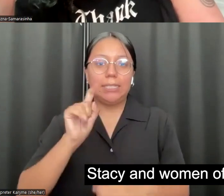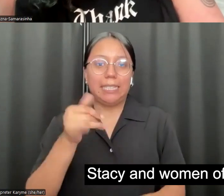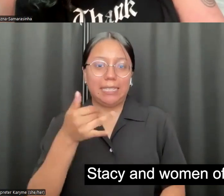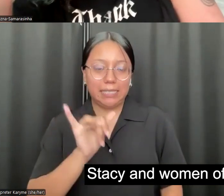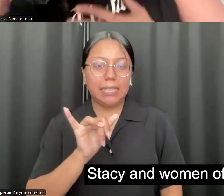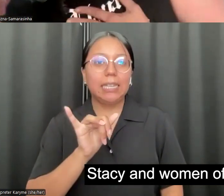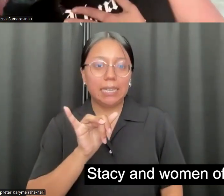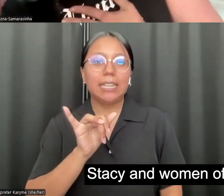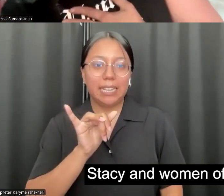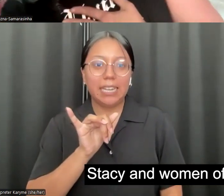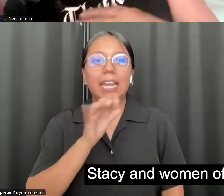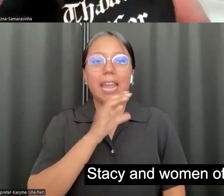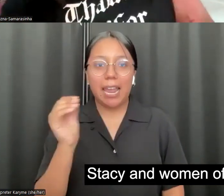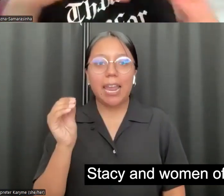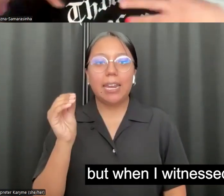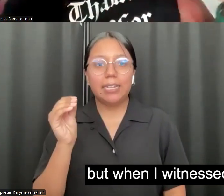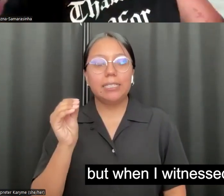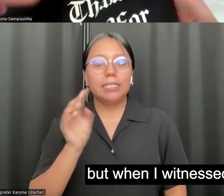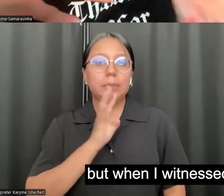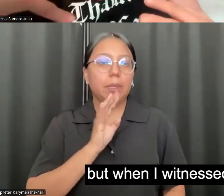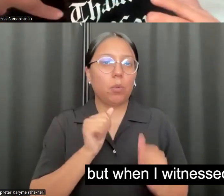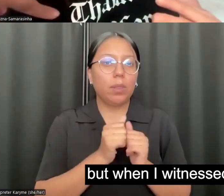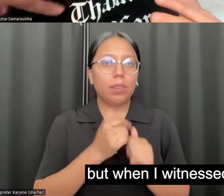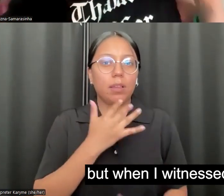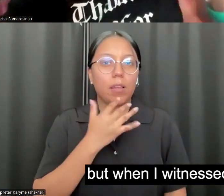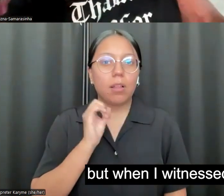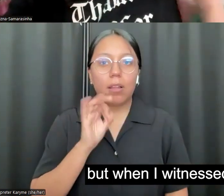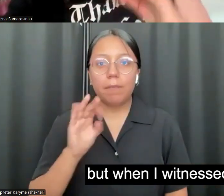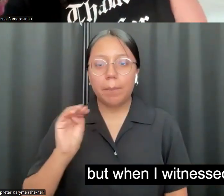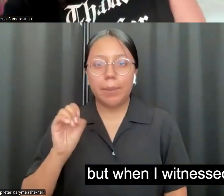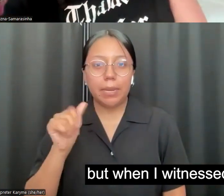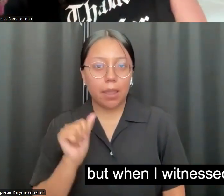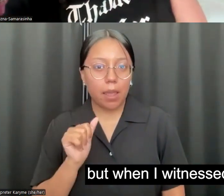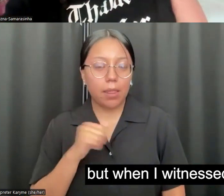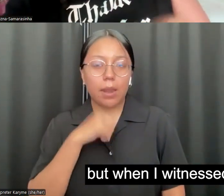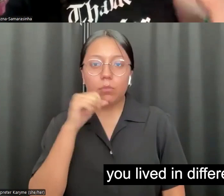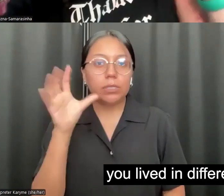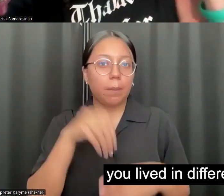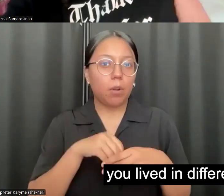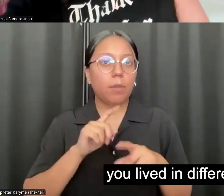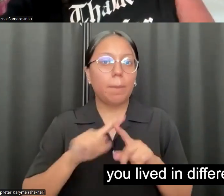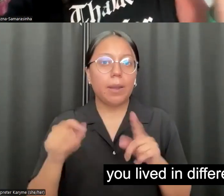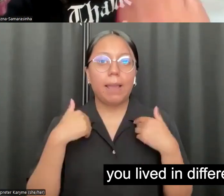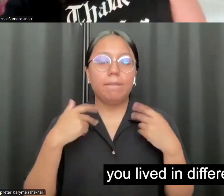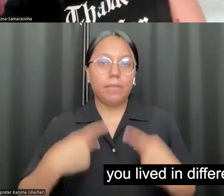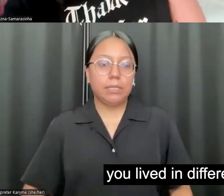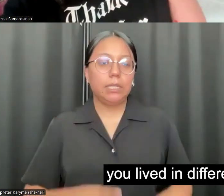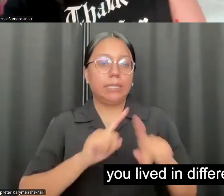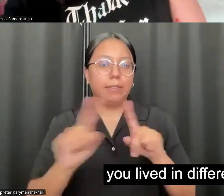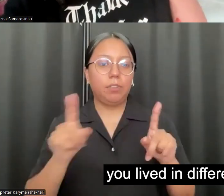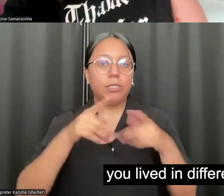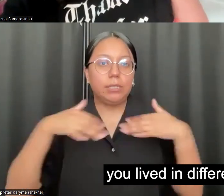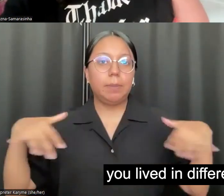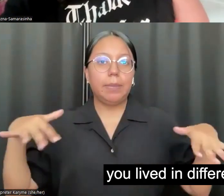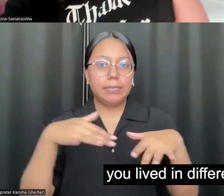media, which I wasn't a part of, but when I witnessed the relationships y'all made, where you lived in physically different spaces, but you were like radical Black and brown